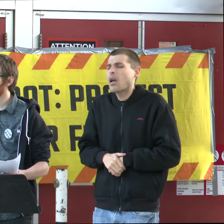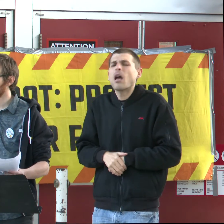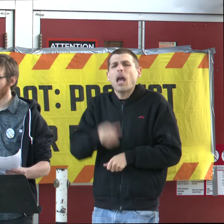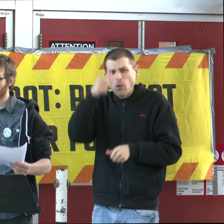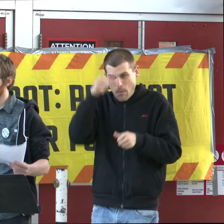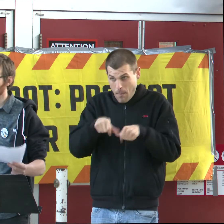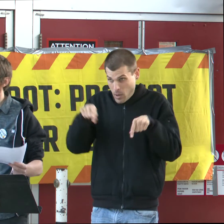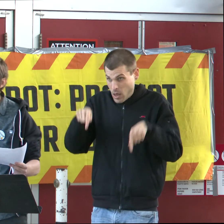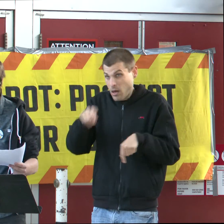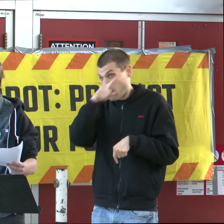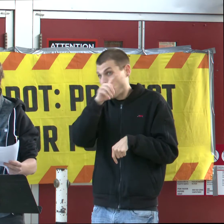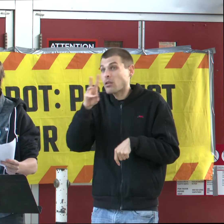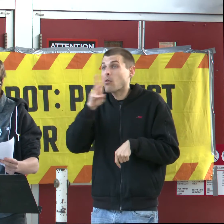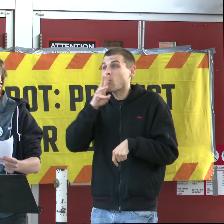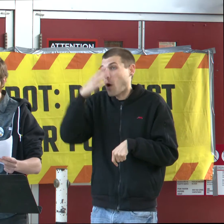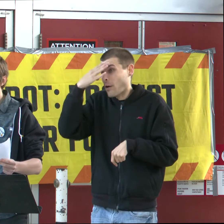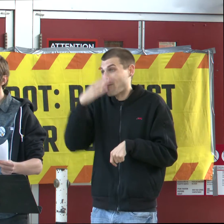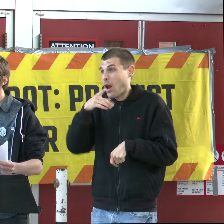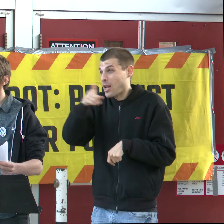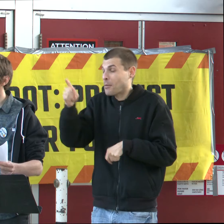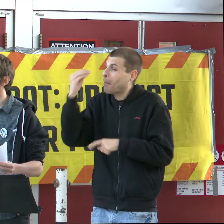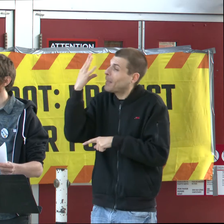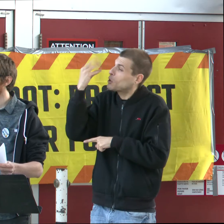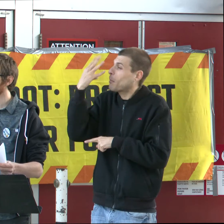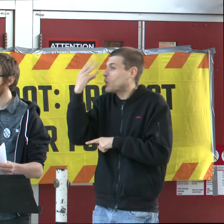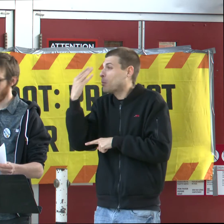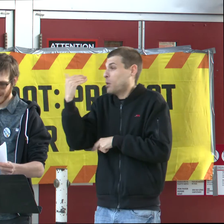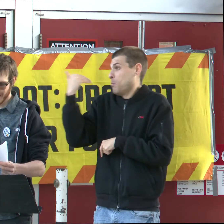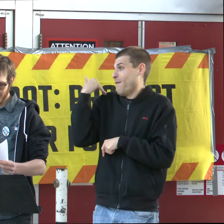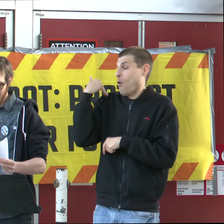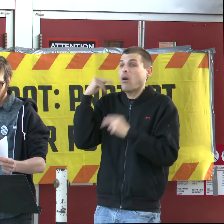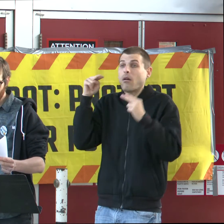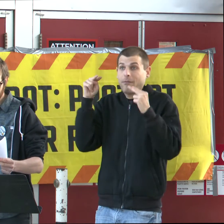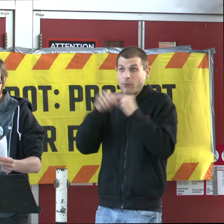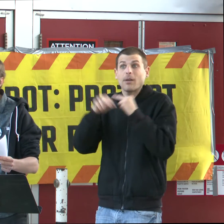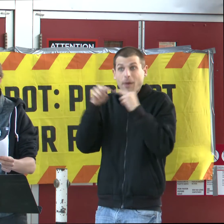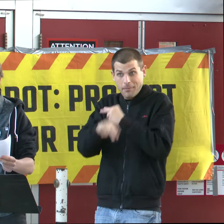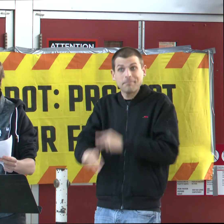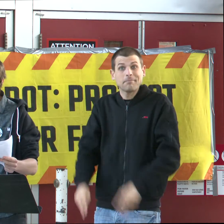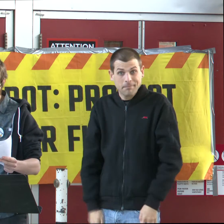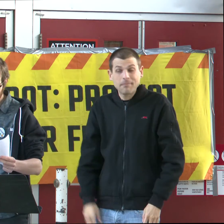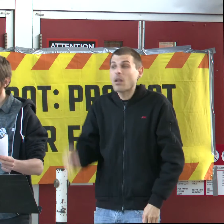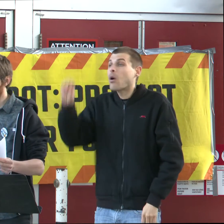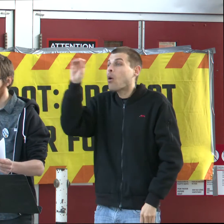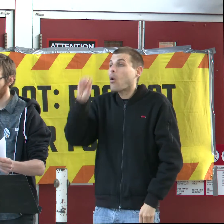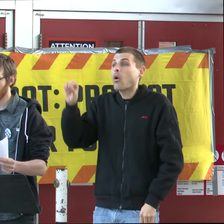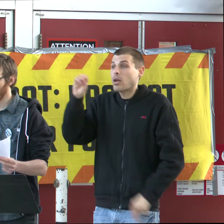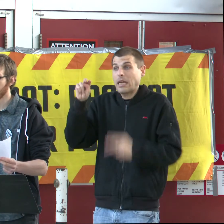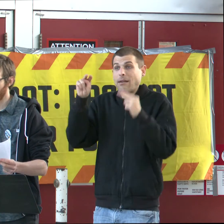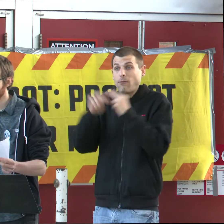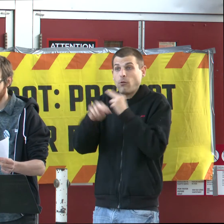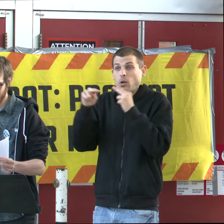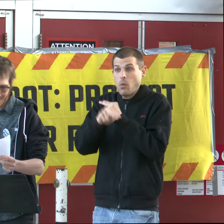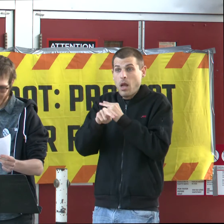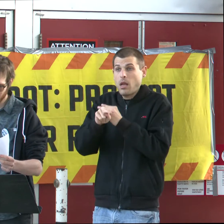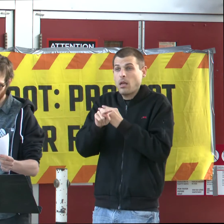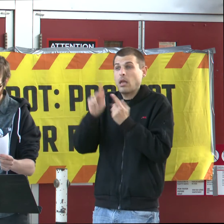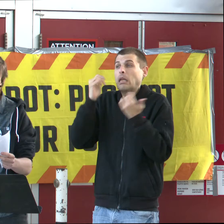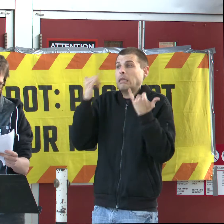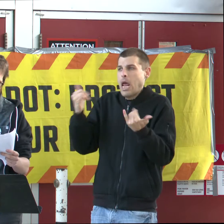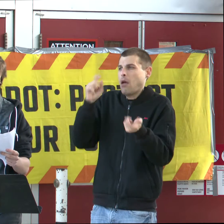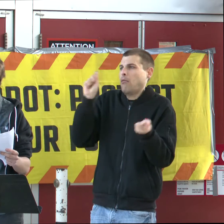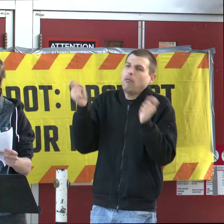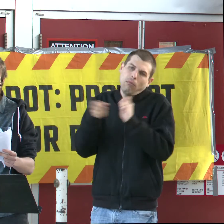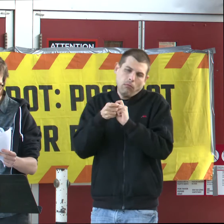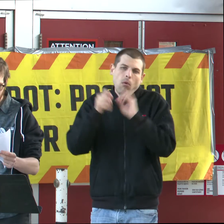stretch of waterfront where we're all taking those Instagram photos, it was originally a highway. The Oregon Highway Department, before it was rebranded as the